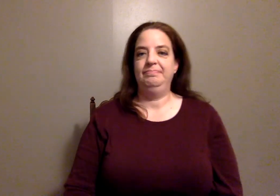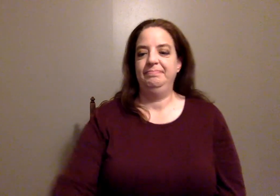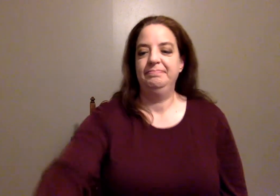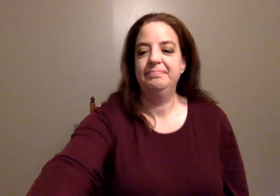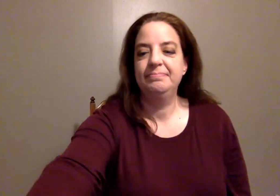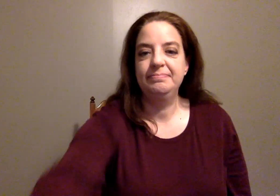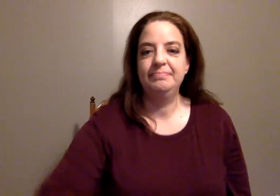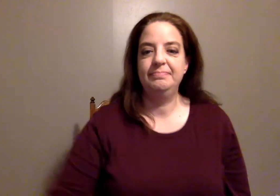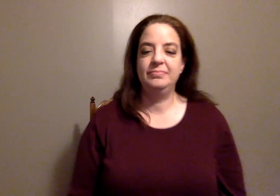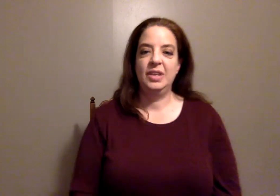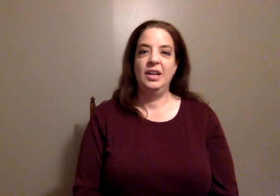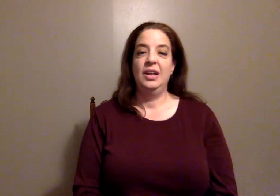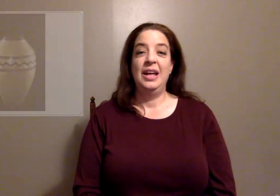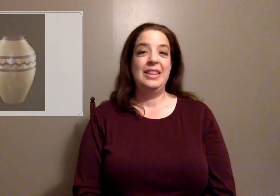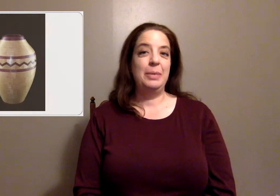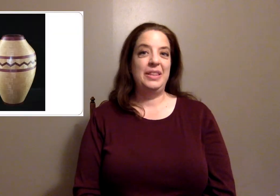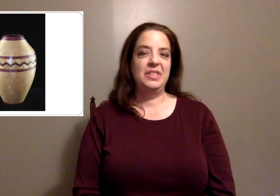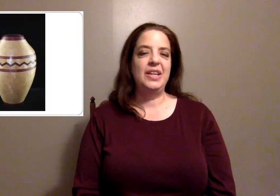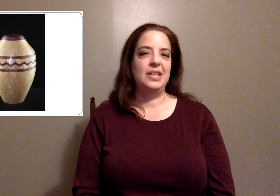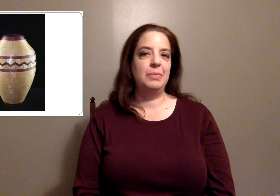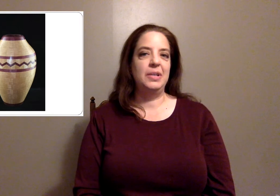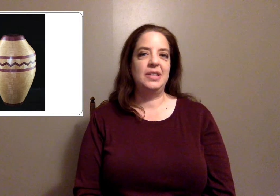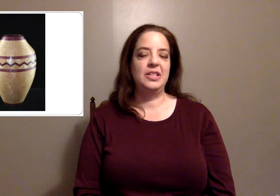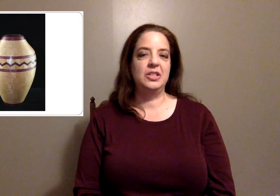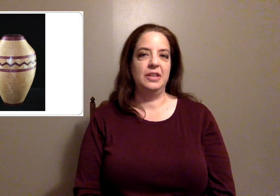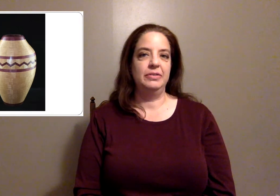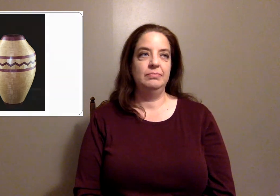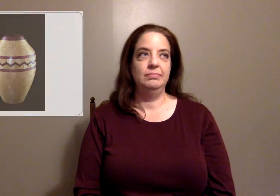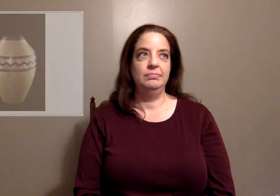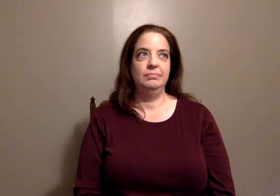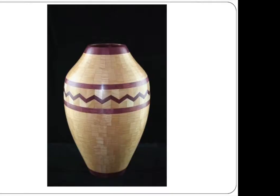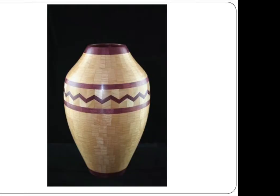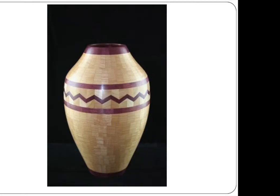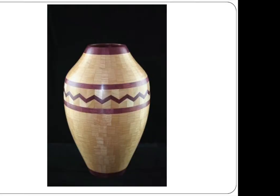think about this vase. Take a minute, sign it to yourself.